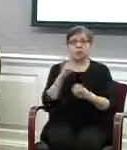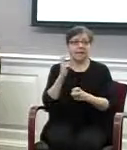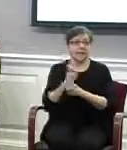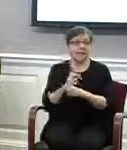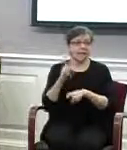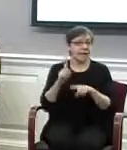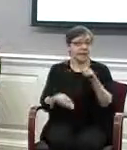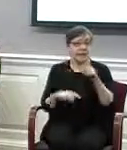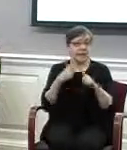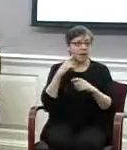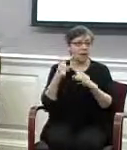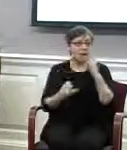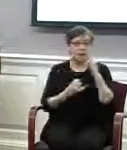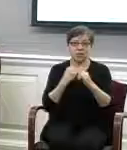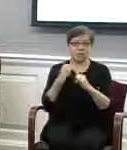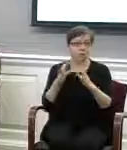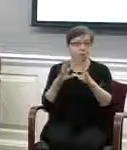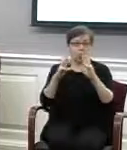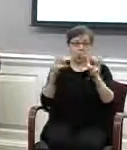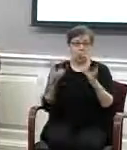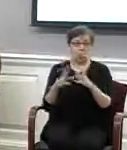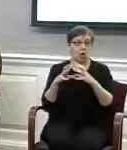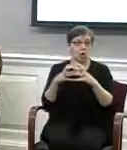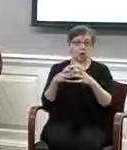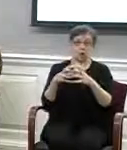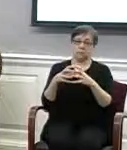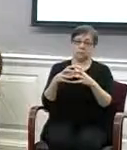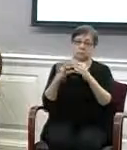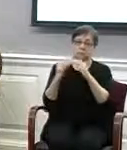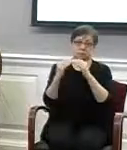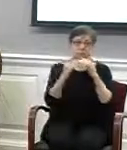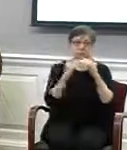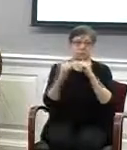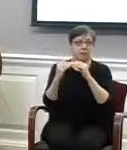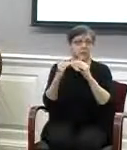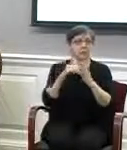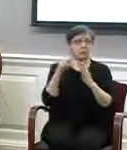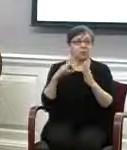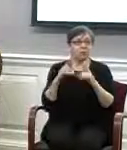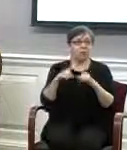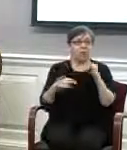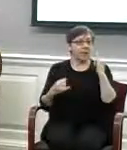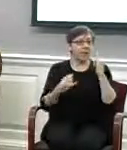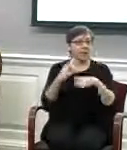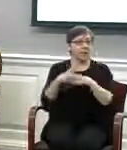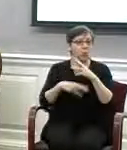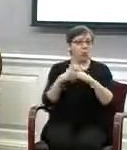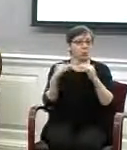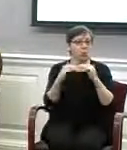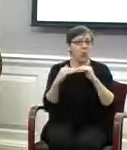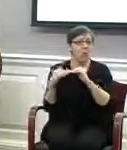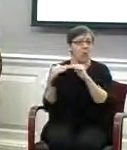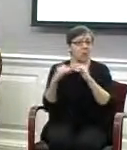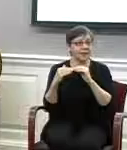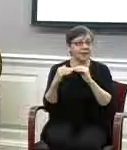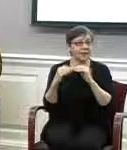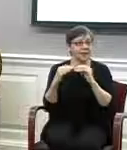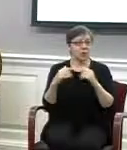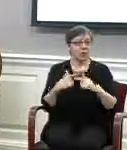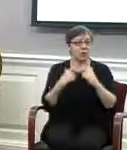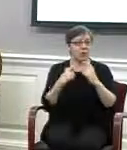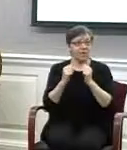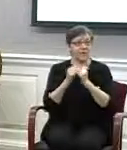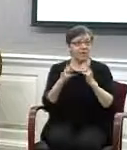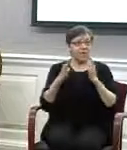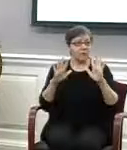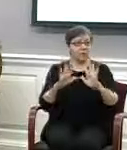be equal participants, who will not lose their homes and who will not live in fear. I mean, at least during the